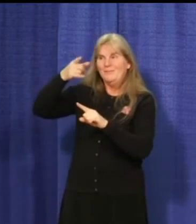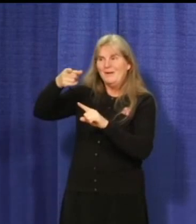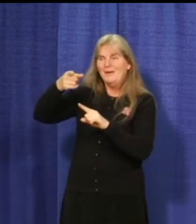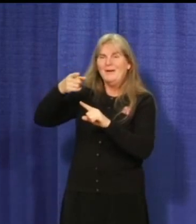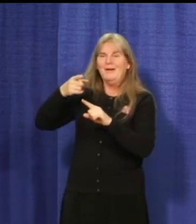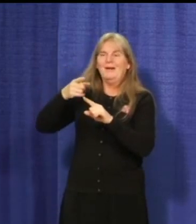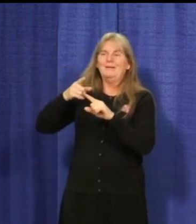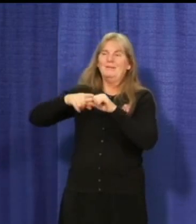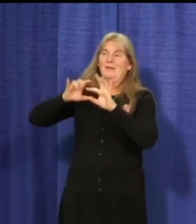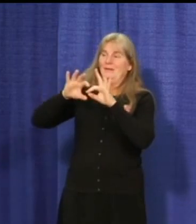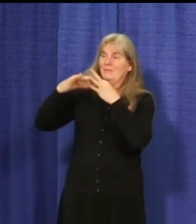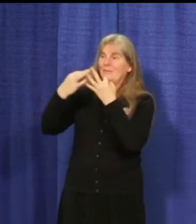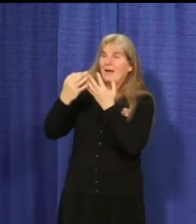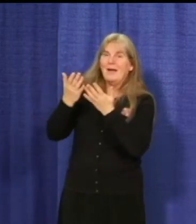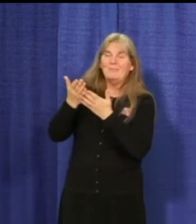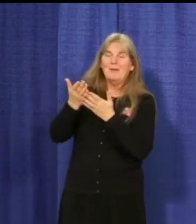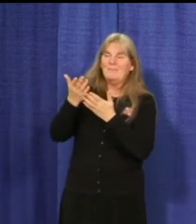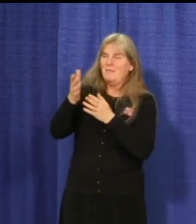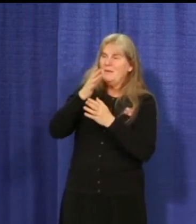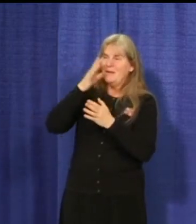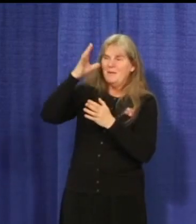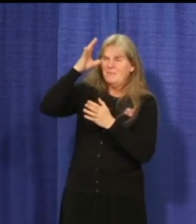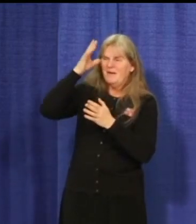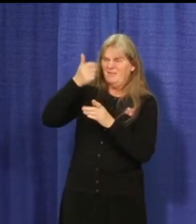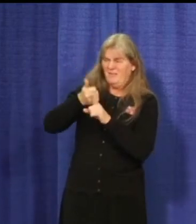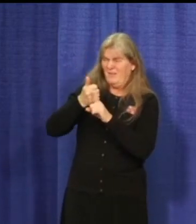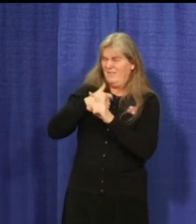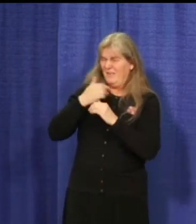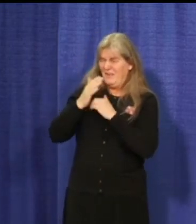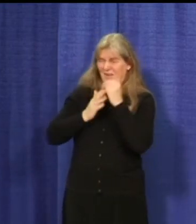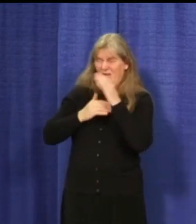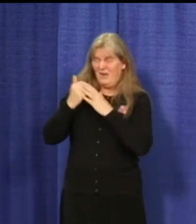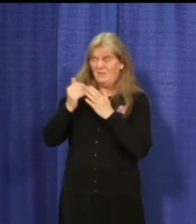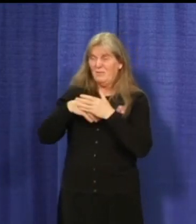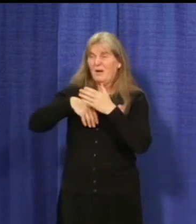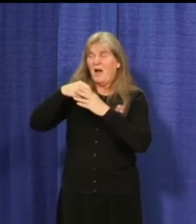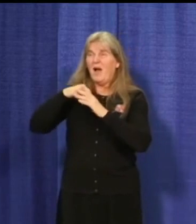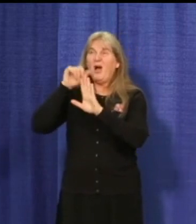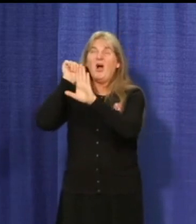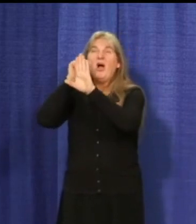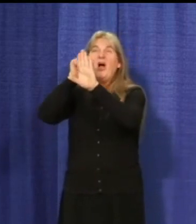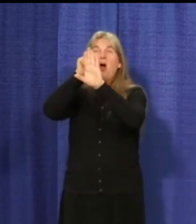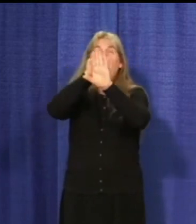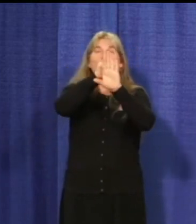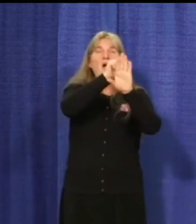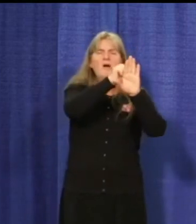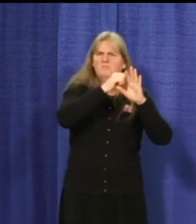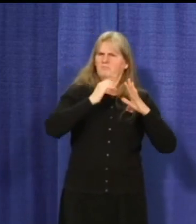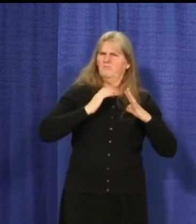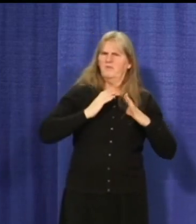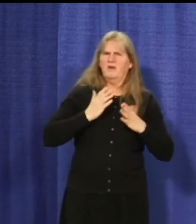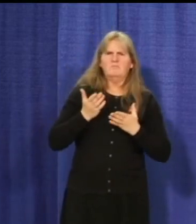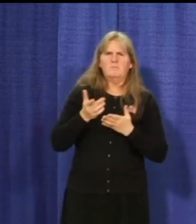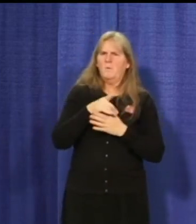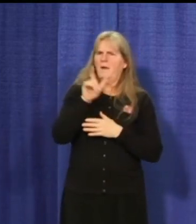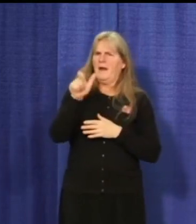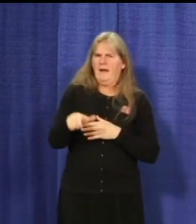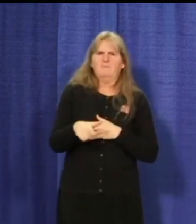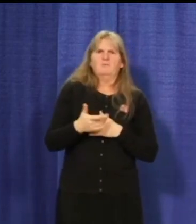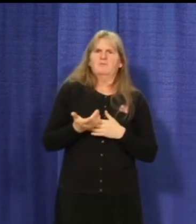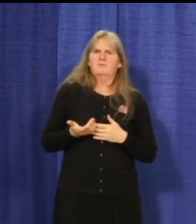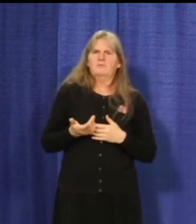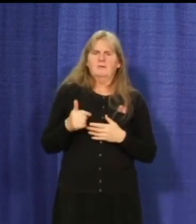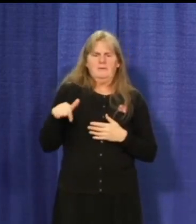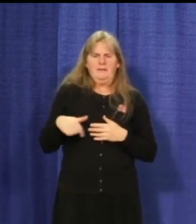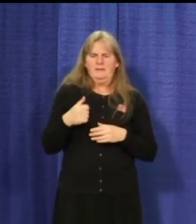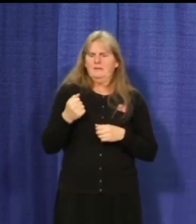family. And some parents may just not feel comfortable with trick-or-treating, and that's perfectly fine. And this is a COVID